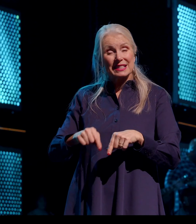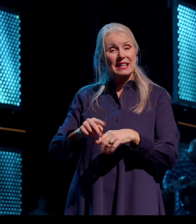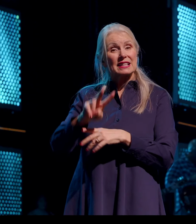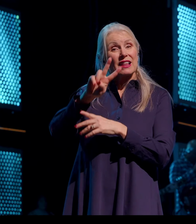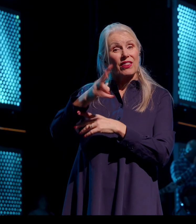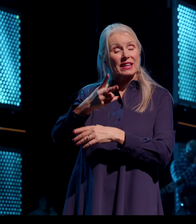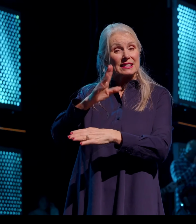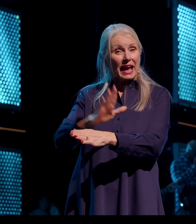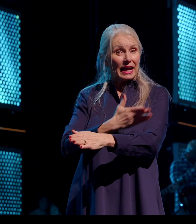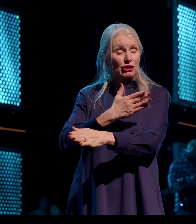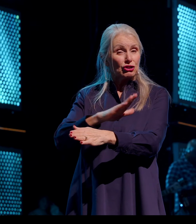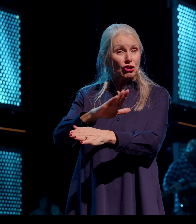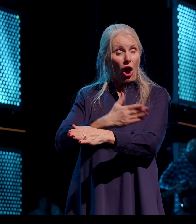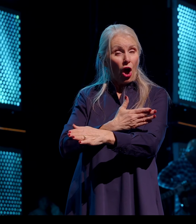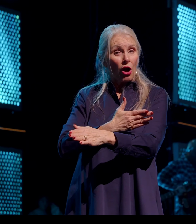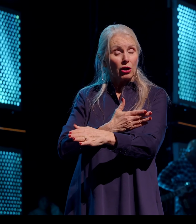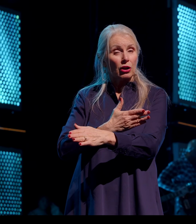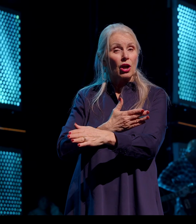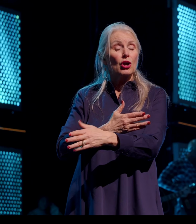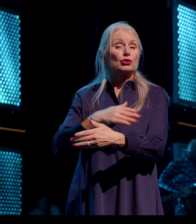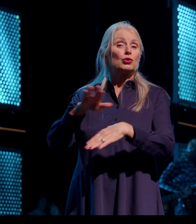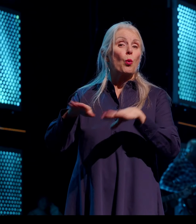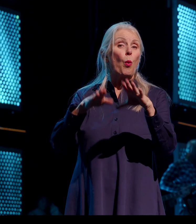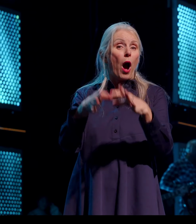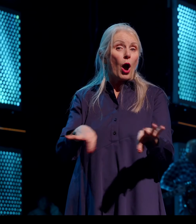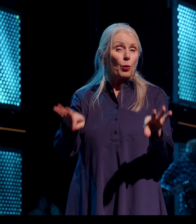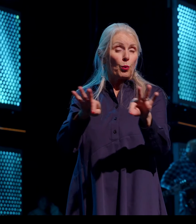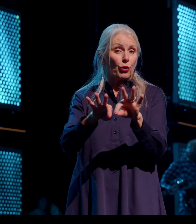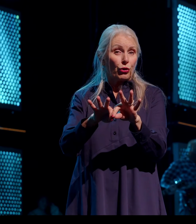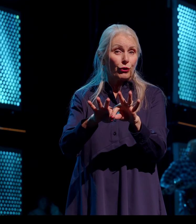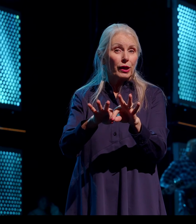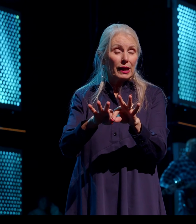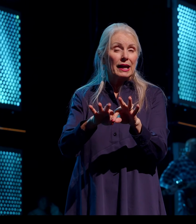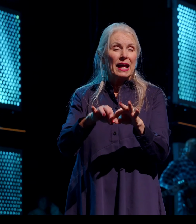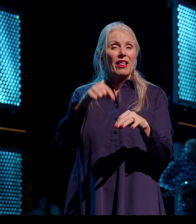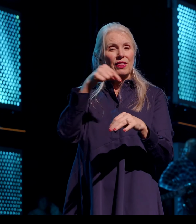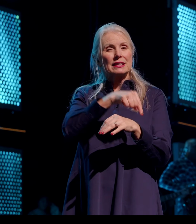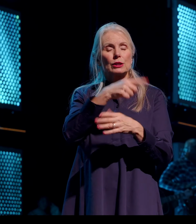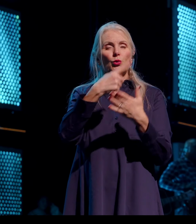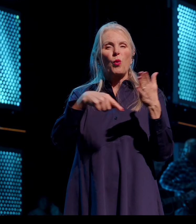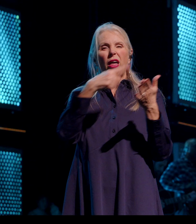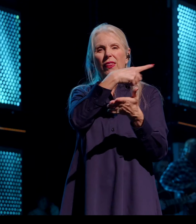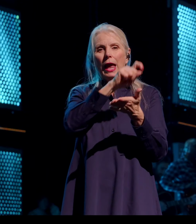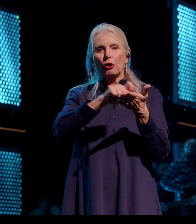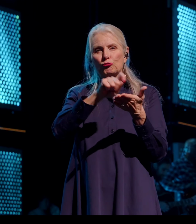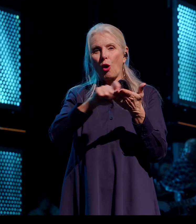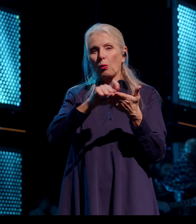that Kristen and his team wrote. They're going to start singing the first portion of it, Esther Is, and then I'll lead us in communion.